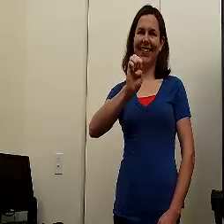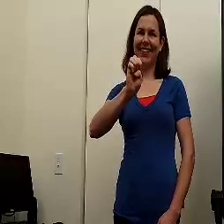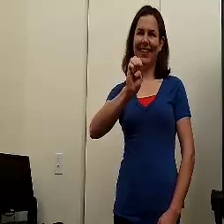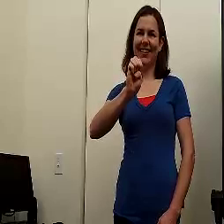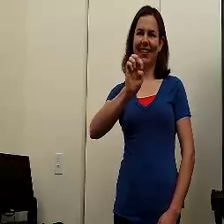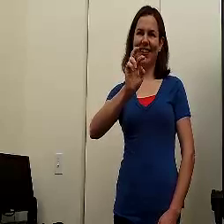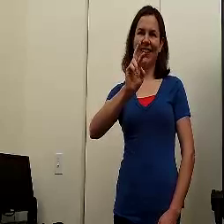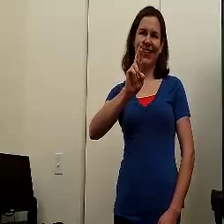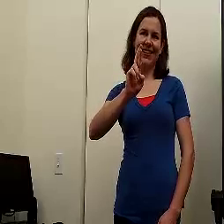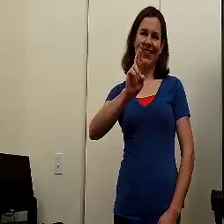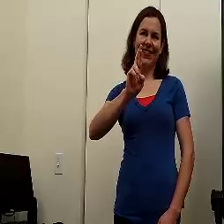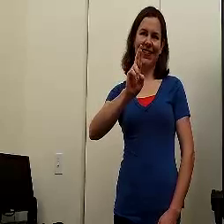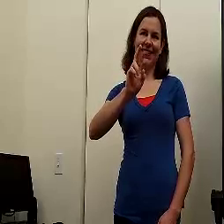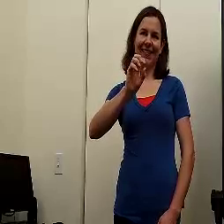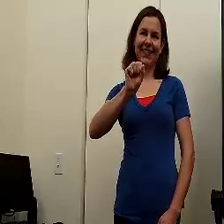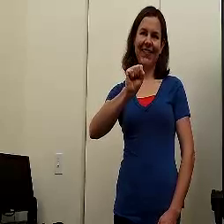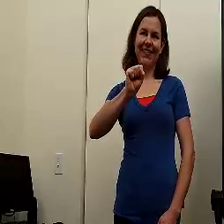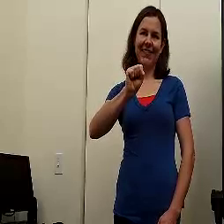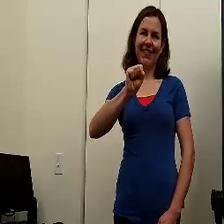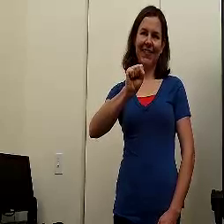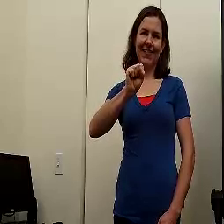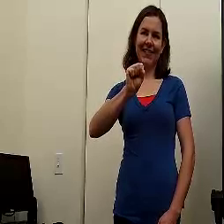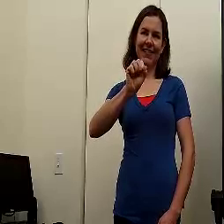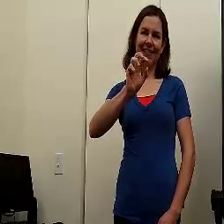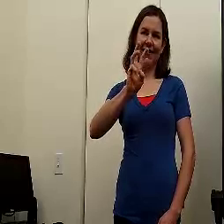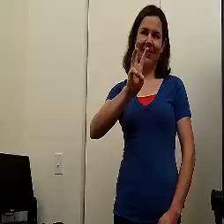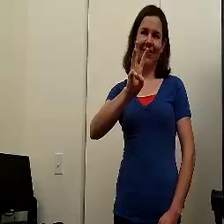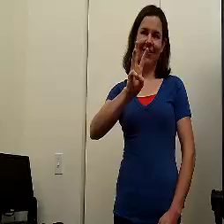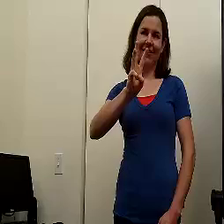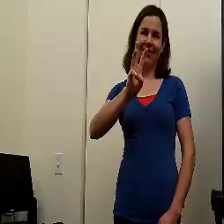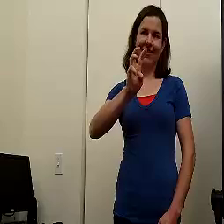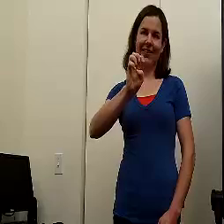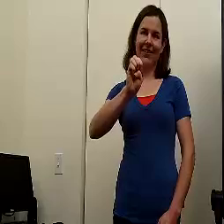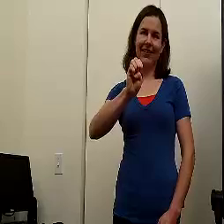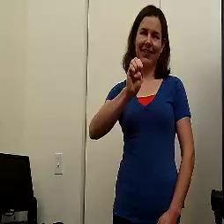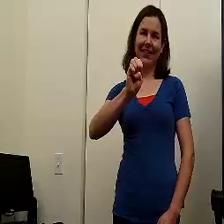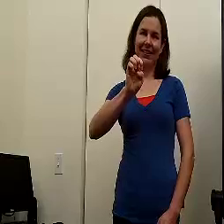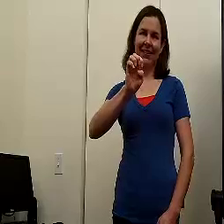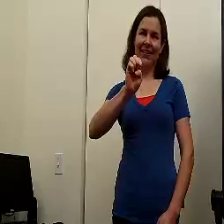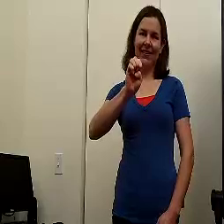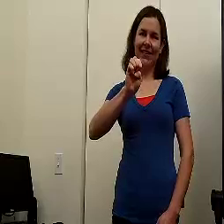Um,